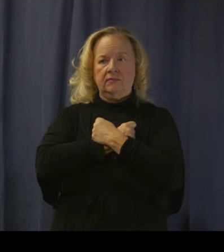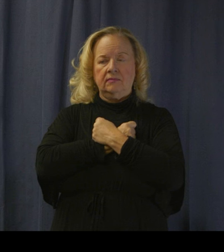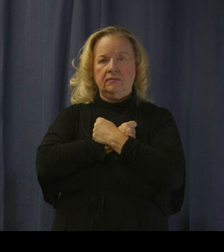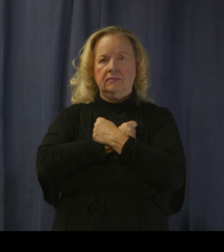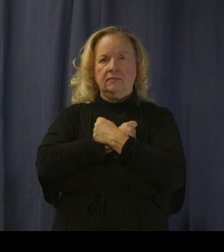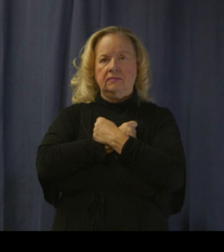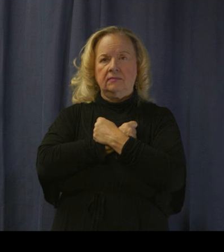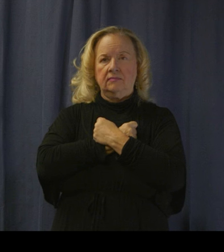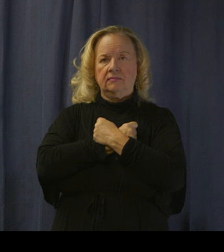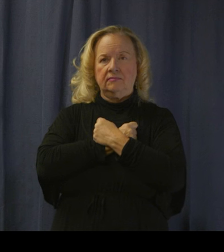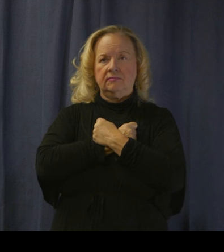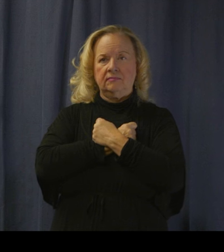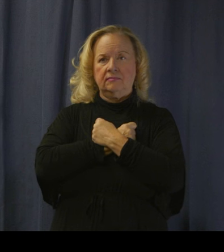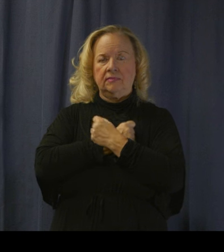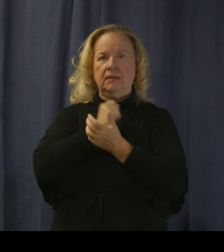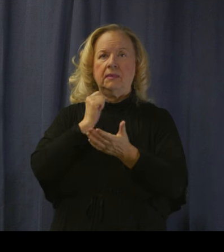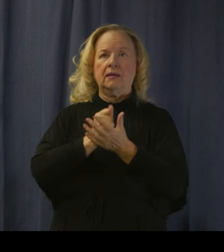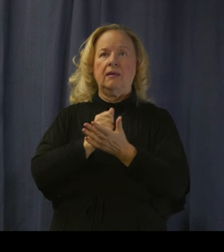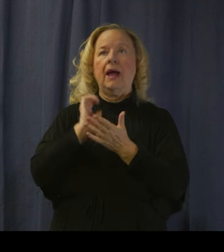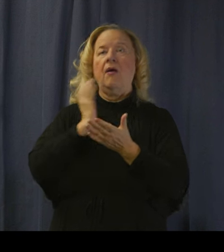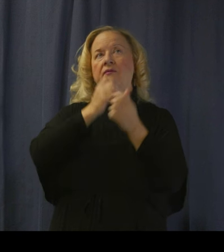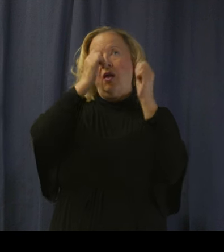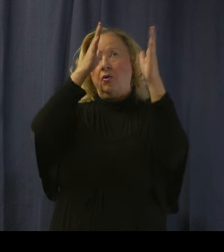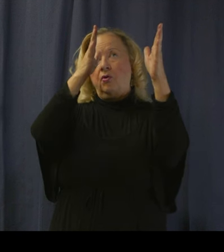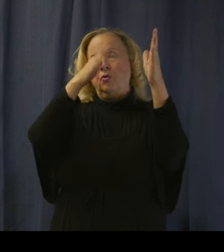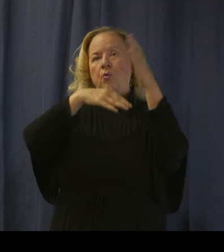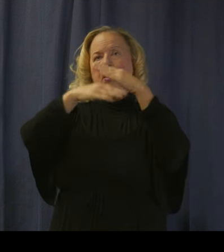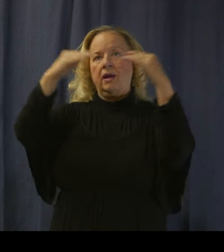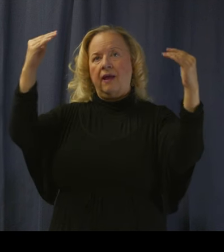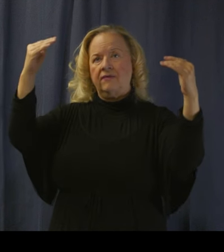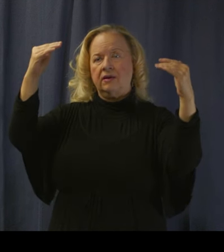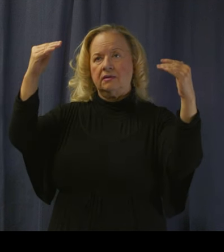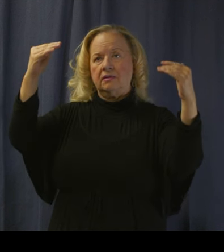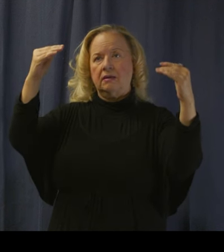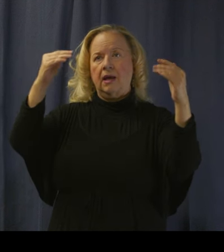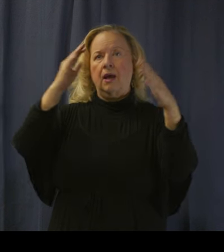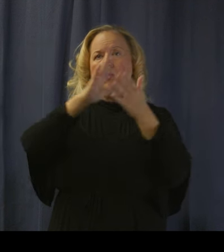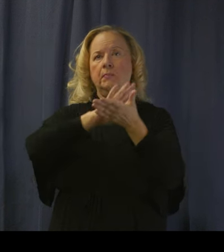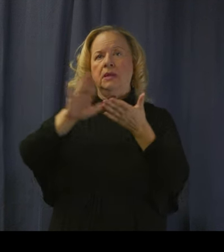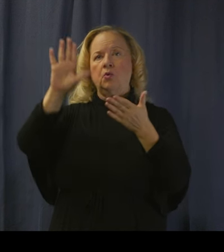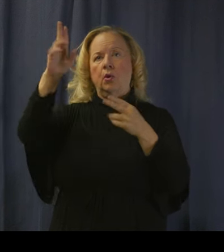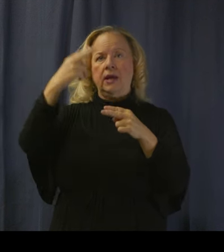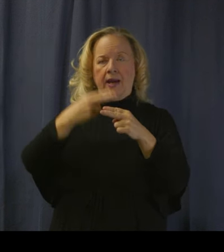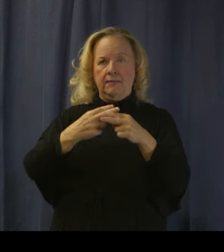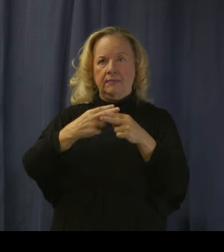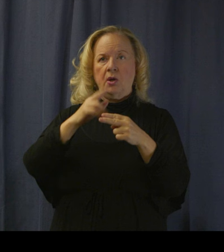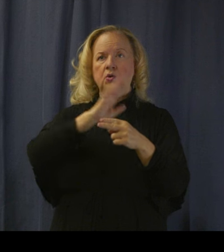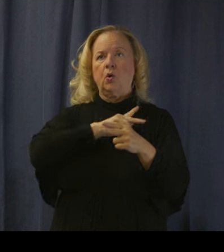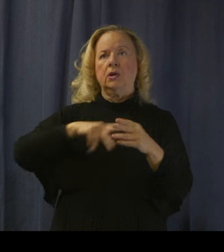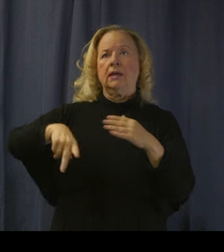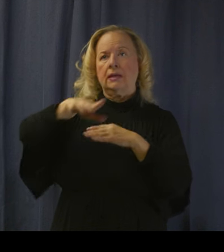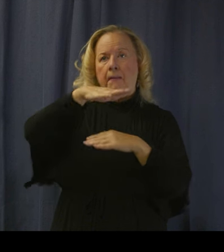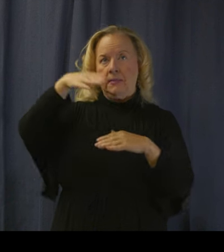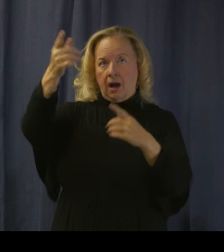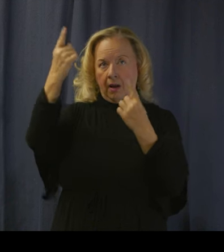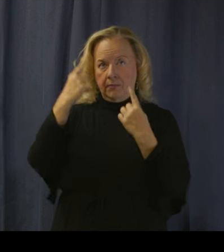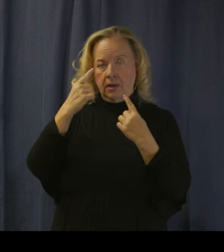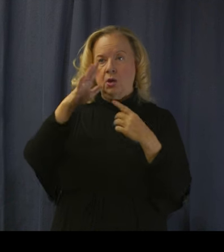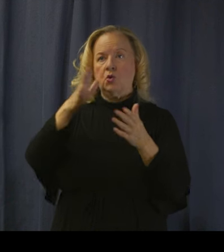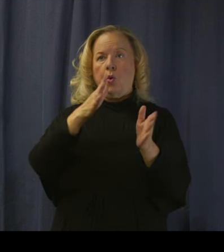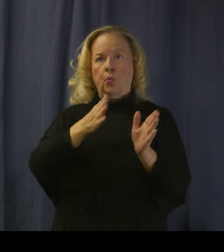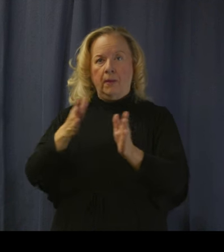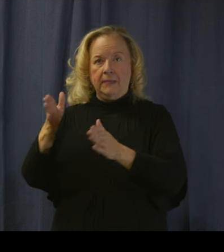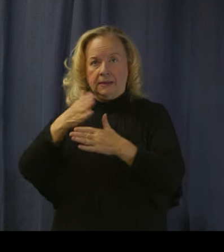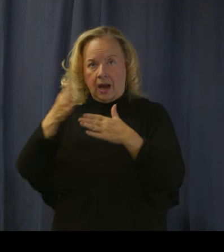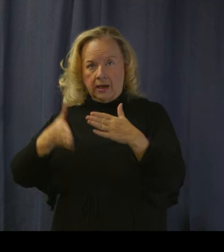Amen. Together, our Father, who art in heaven, hallowed be your name. Your kingdom come, your will be done,